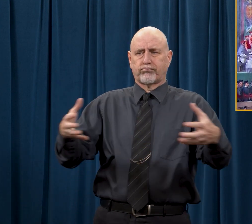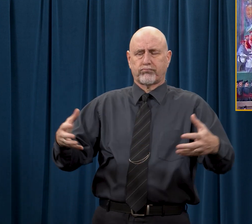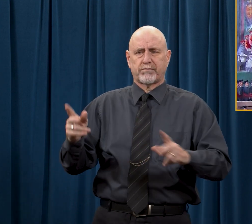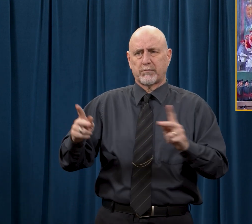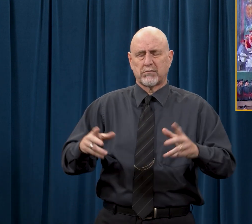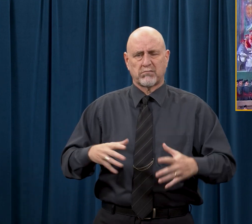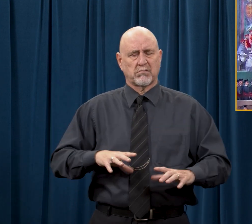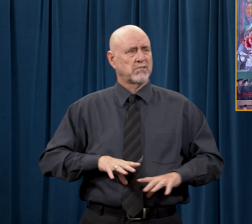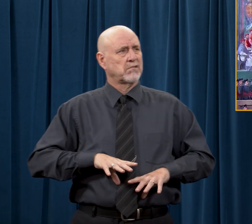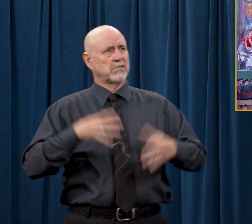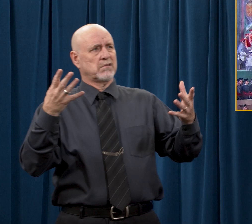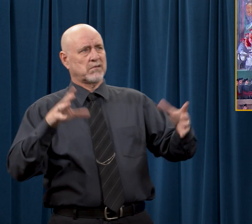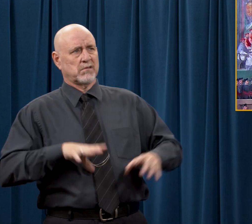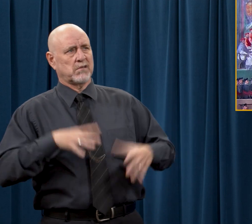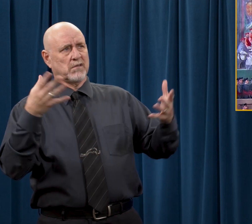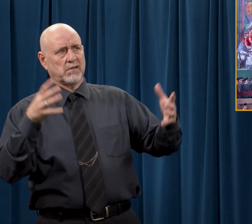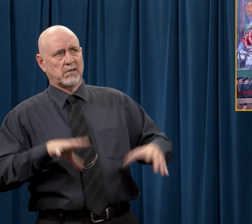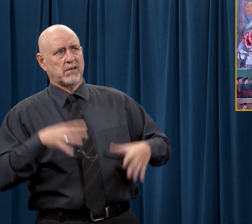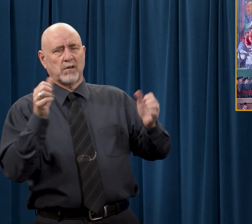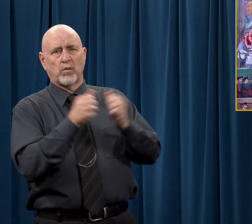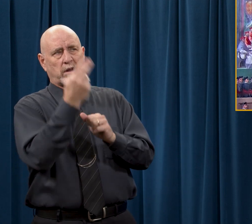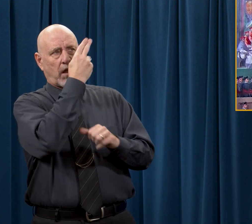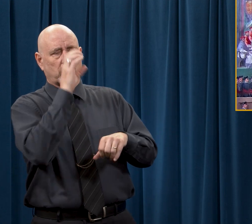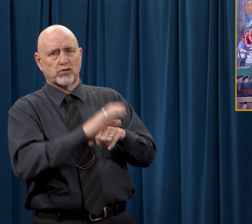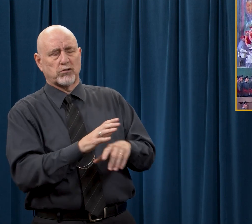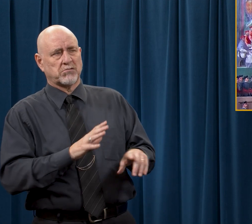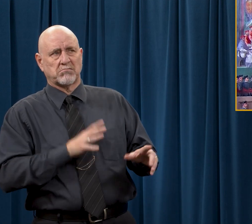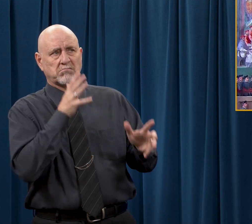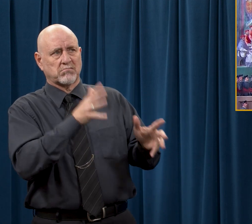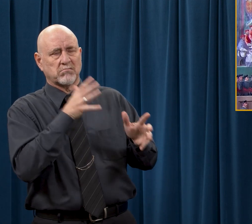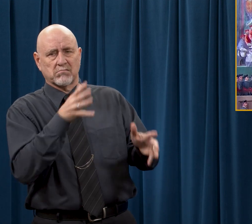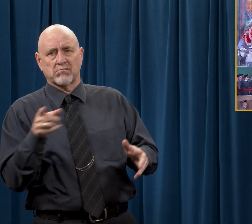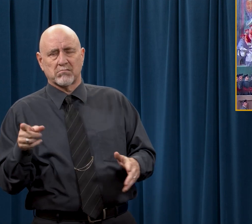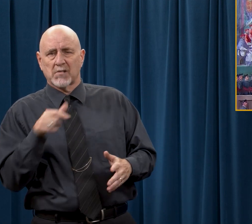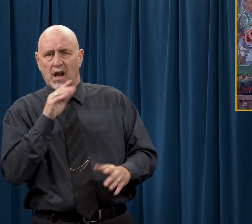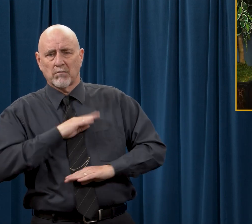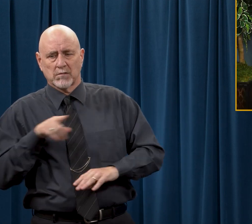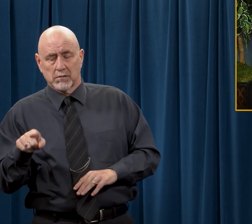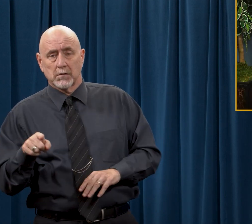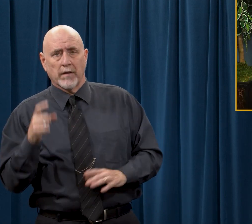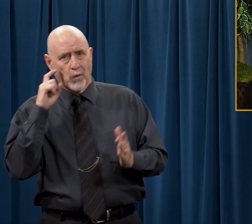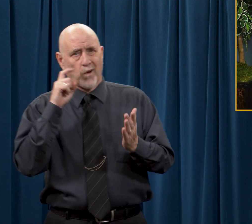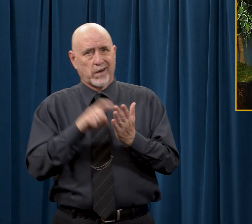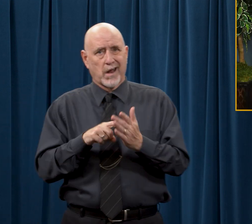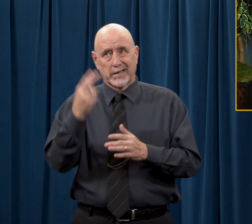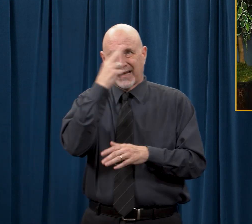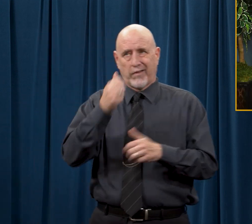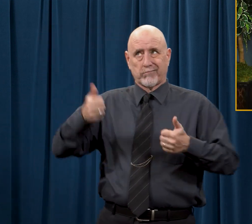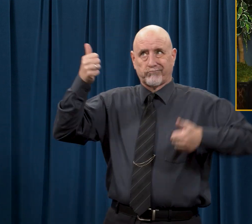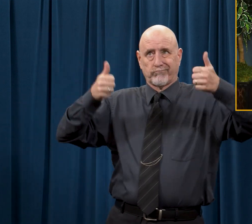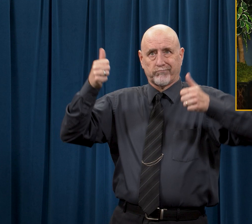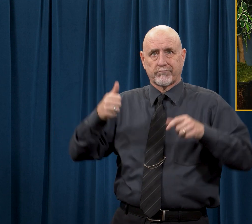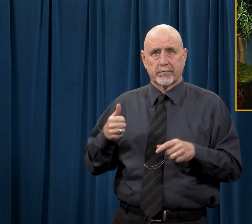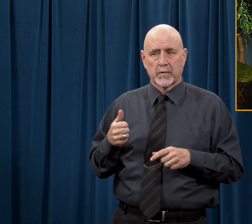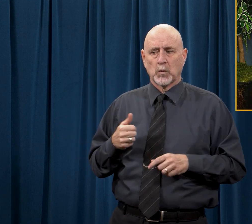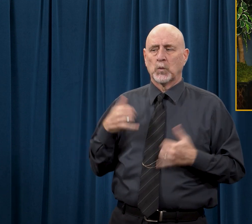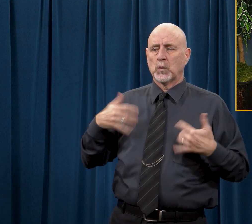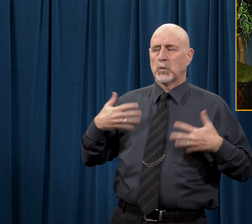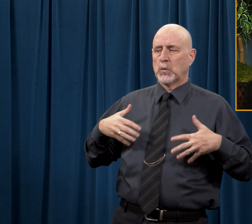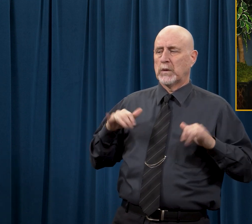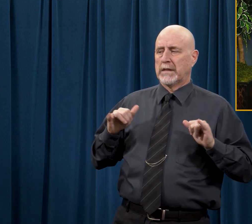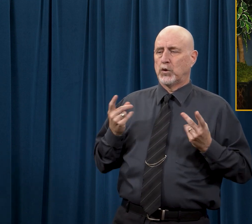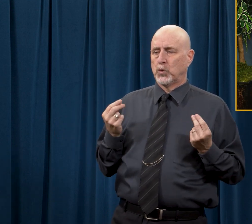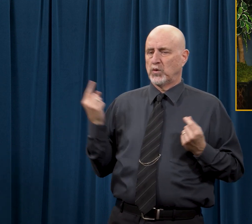meet the ever-growing dissatisfaction with the Catholic Church. They recognized, the Catholic officials,